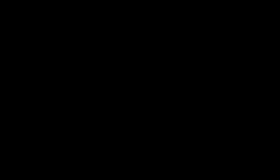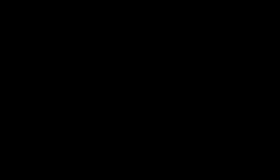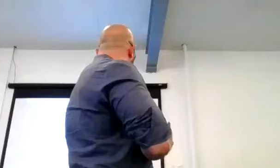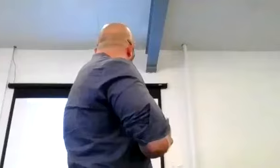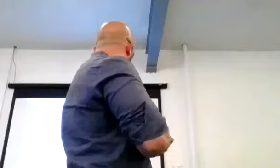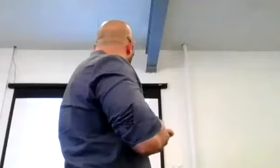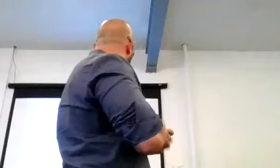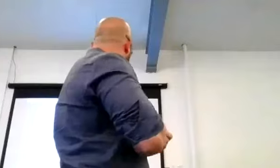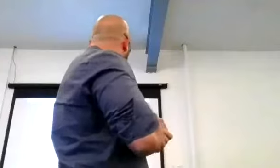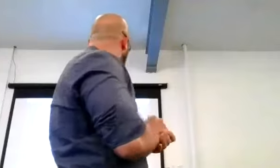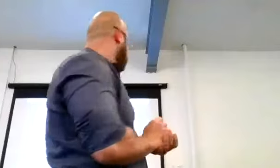Yes,